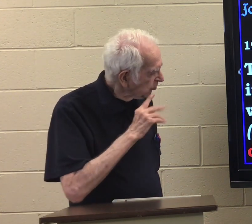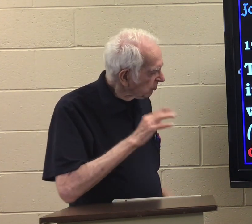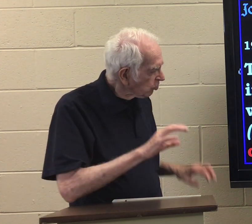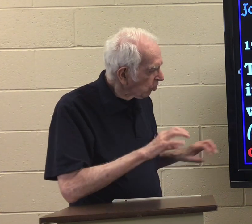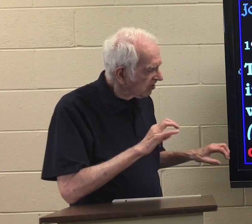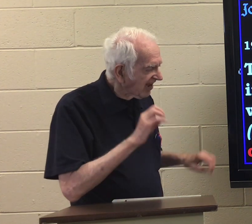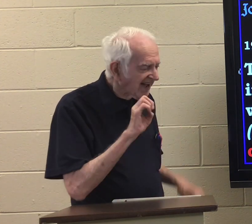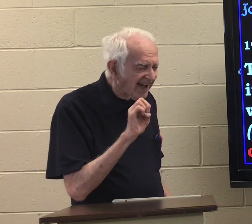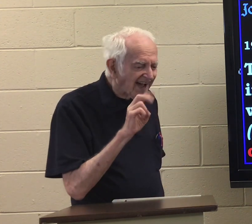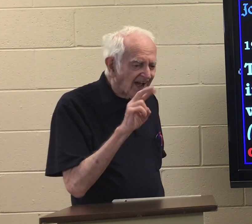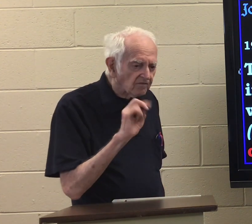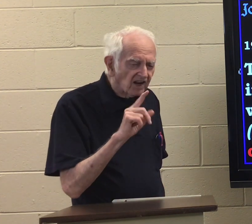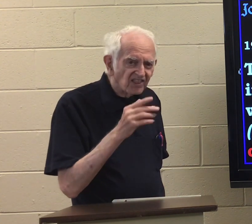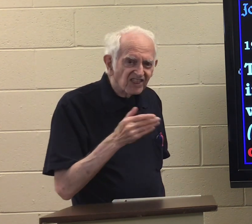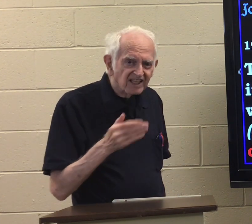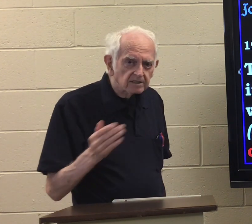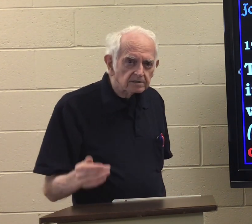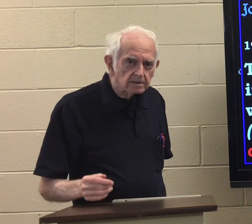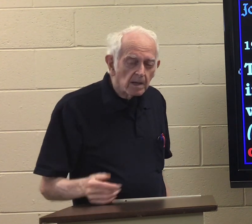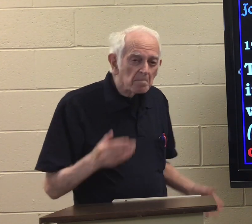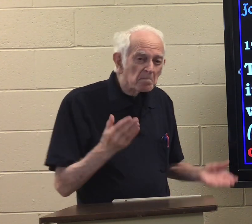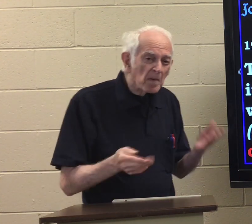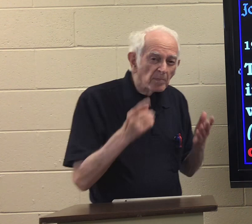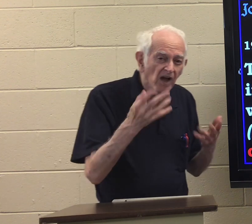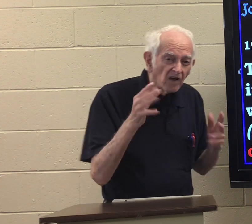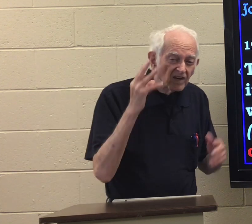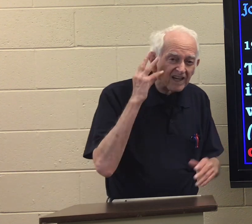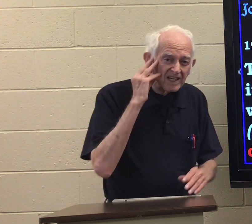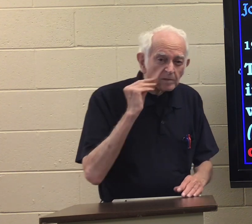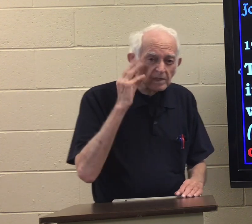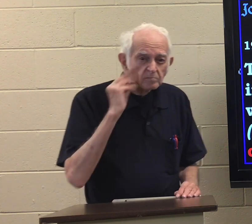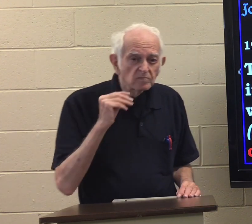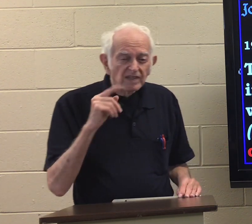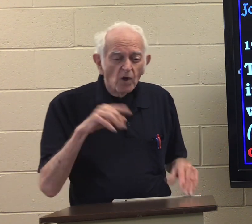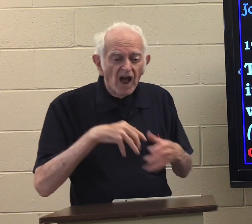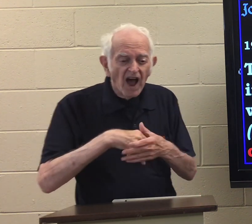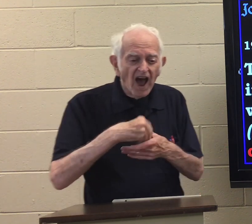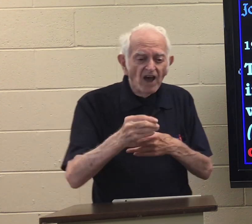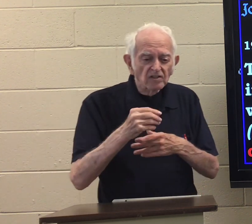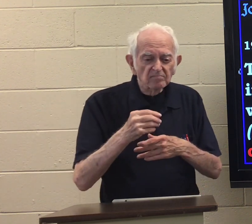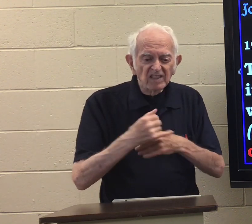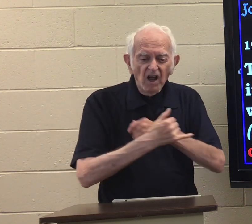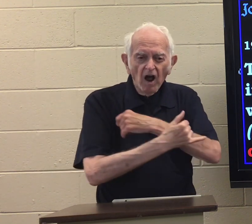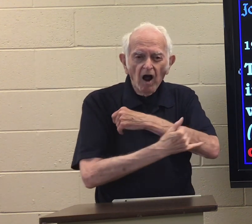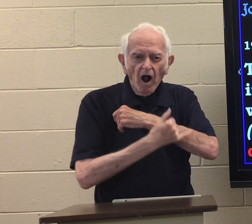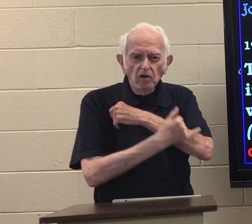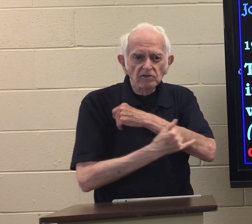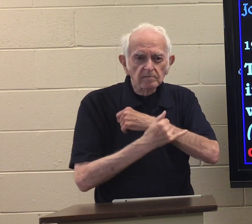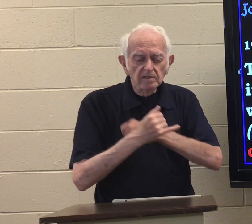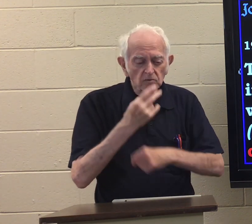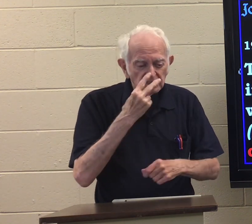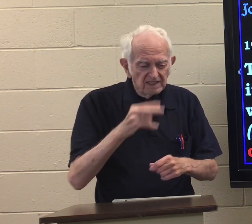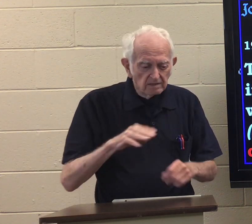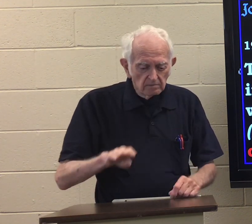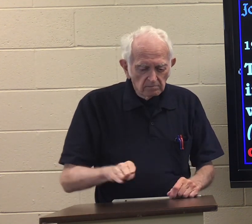Because they were doing evil things. Maybe you've experienced being out in the country and you